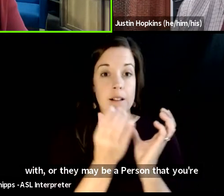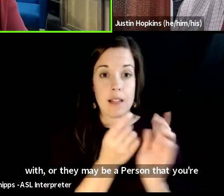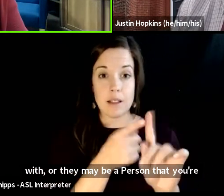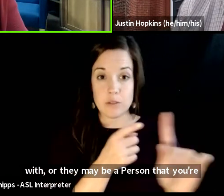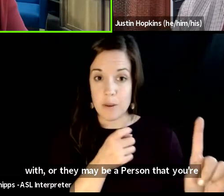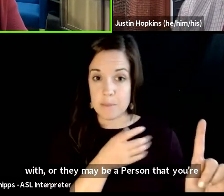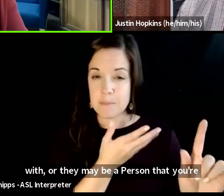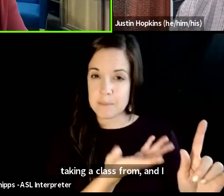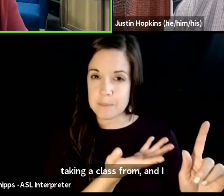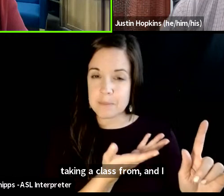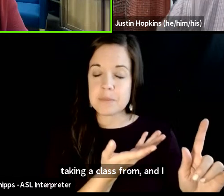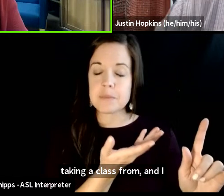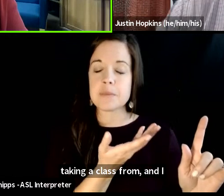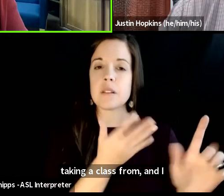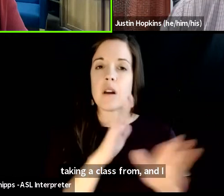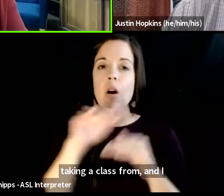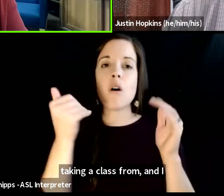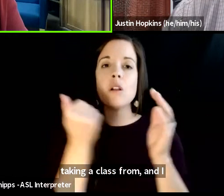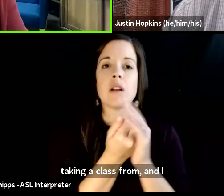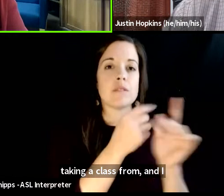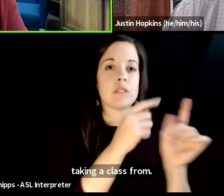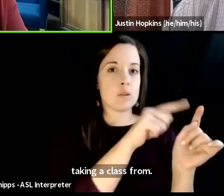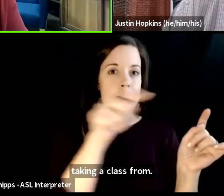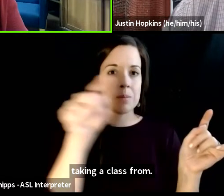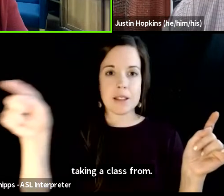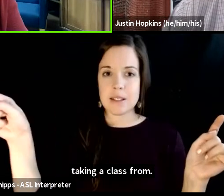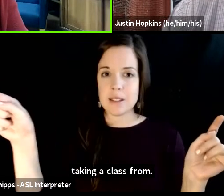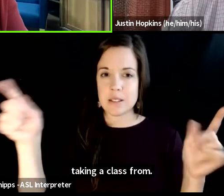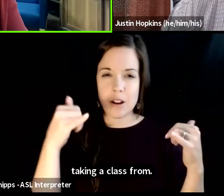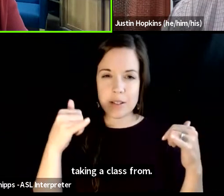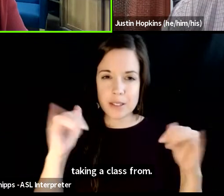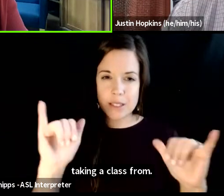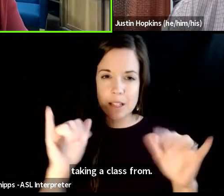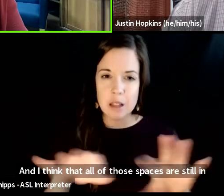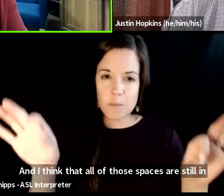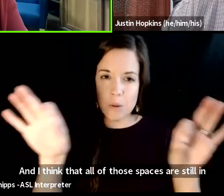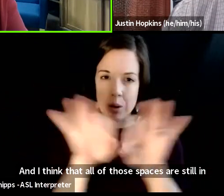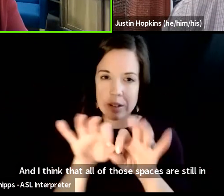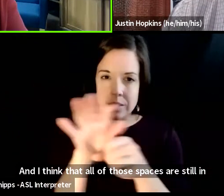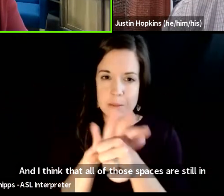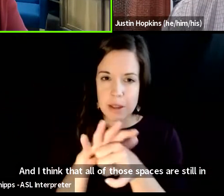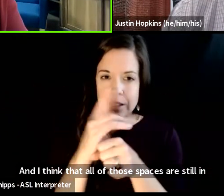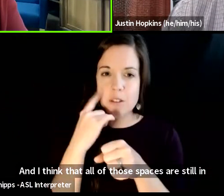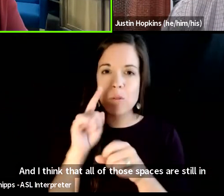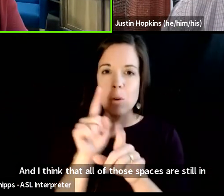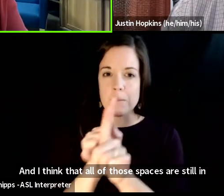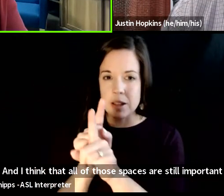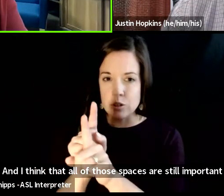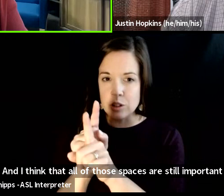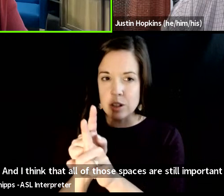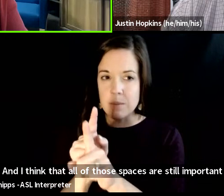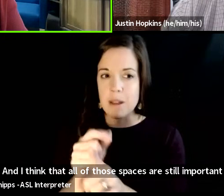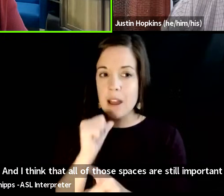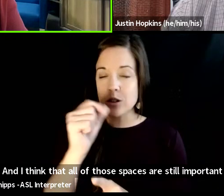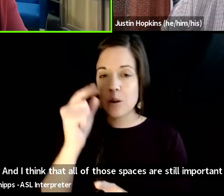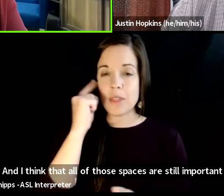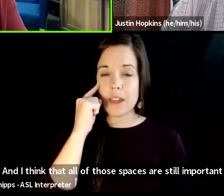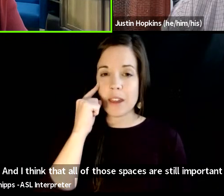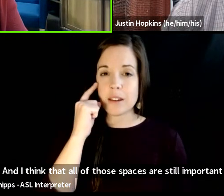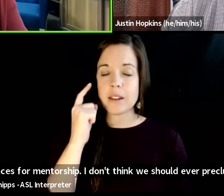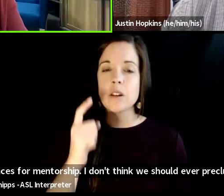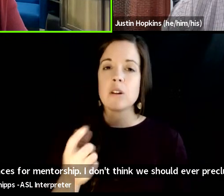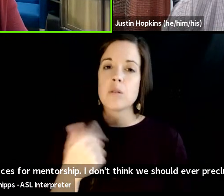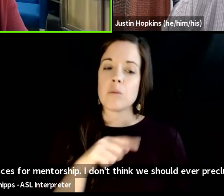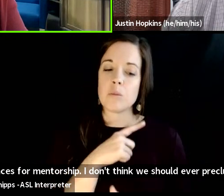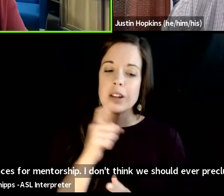I think that all of those spaces are still important spaces for mentorship. I don't think we should ever